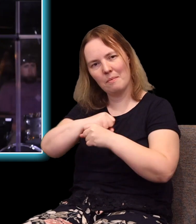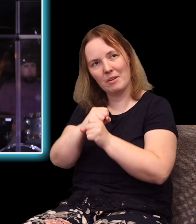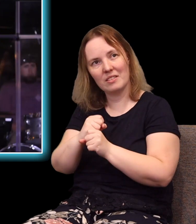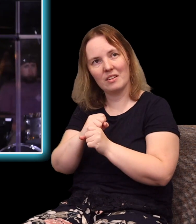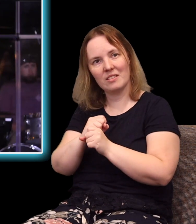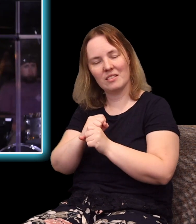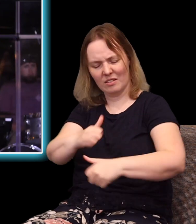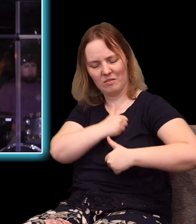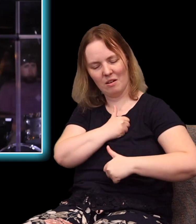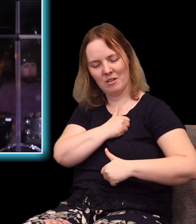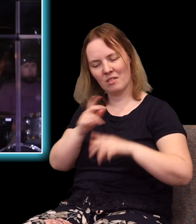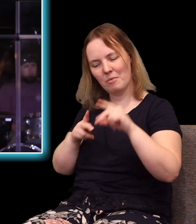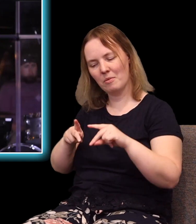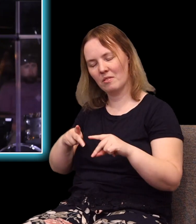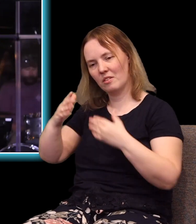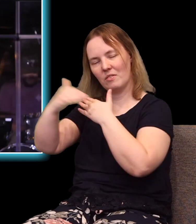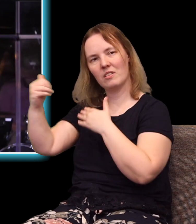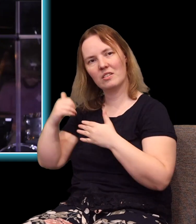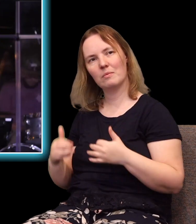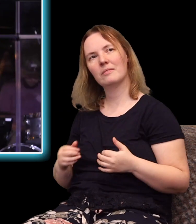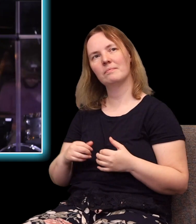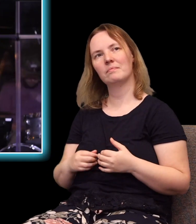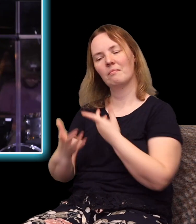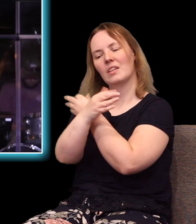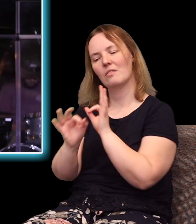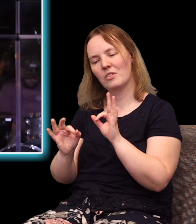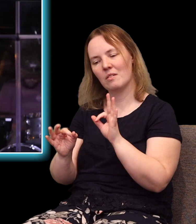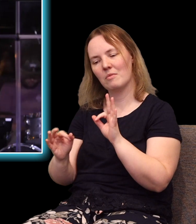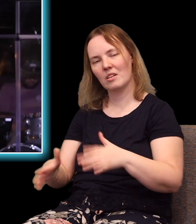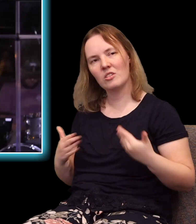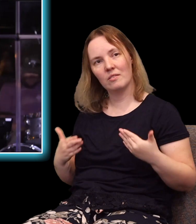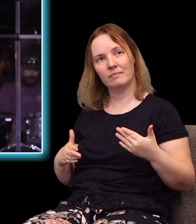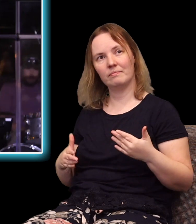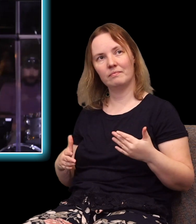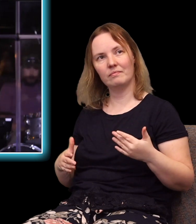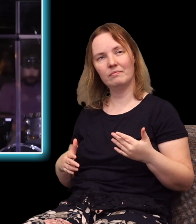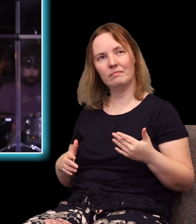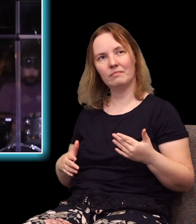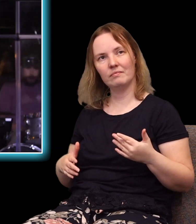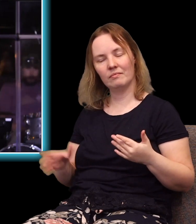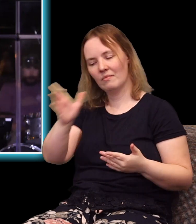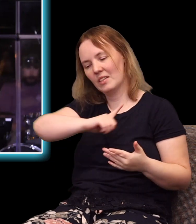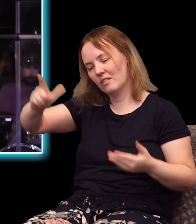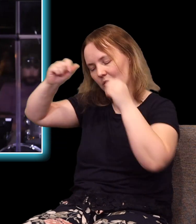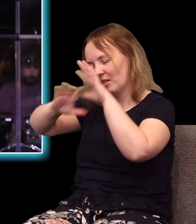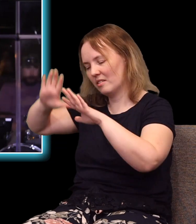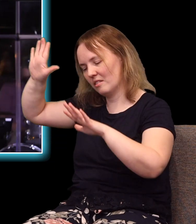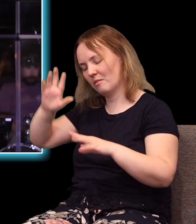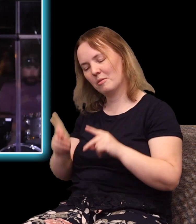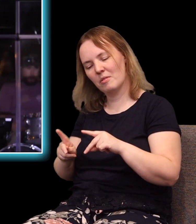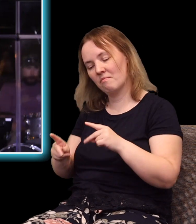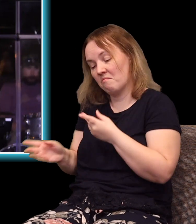that makes us into the army, the people that you've called us to be, and the freedom and joy we get to experience in being that. And so,